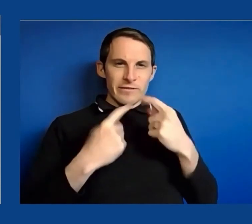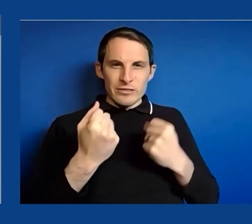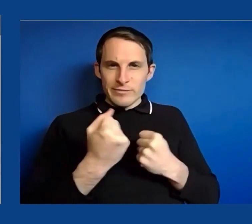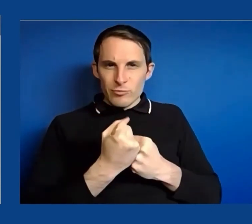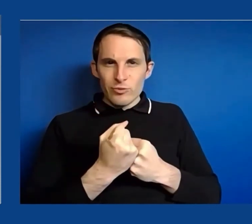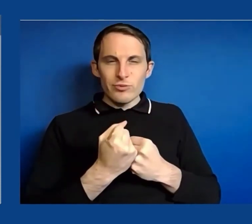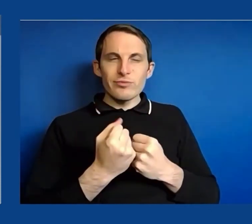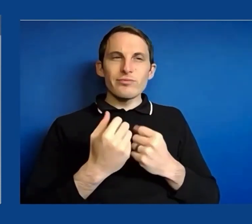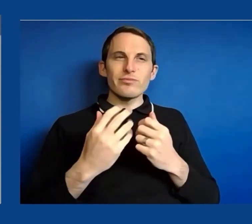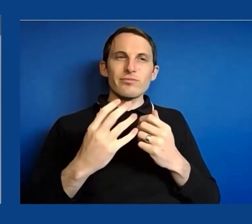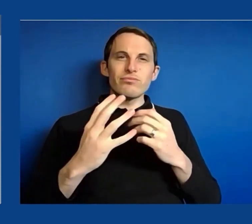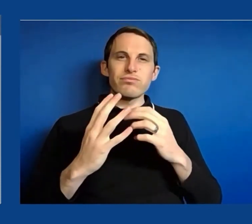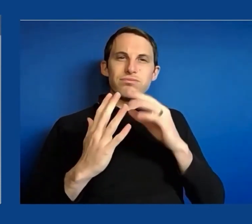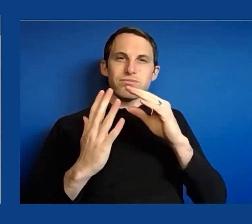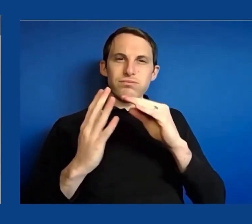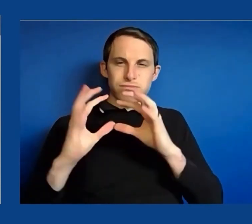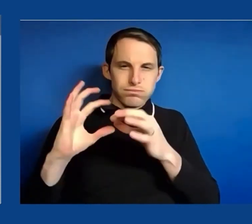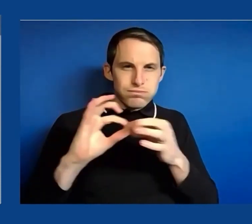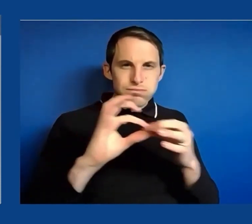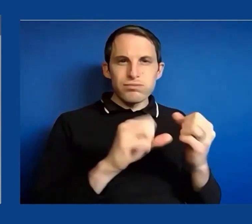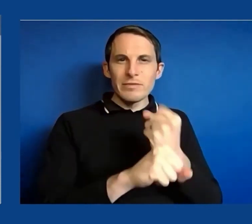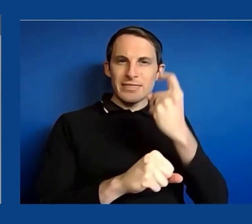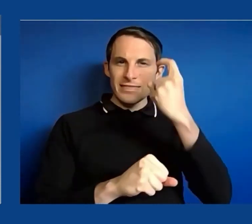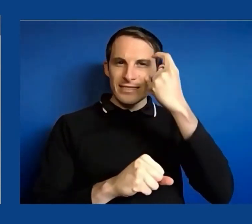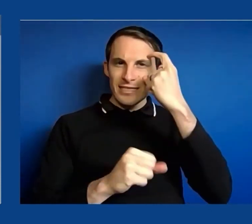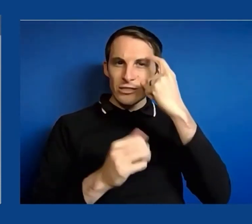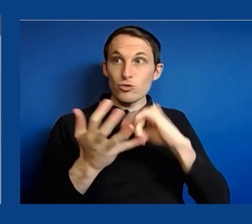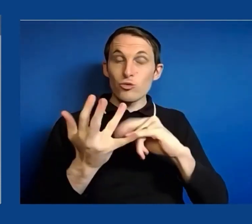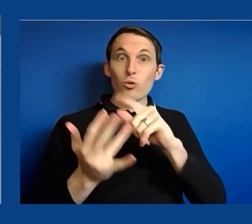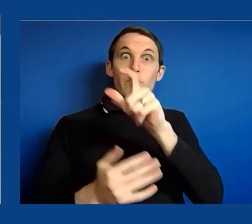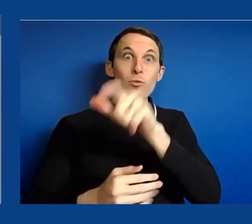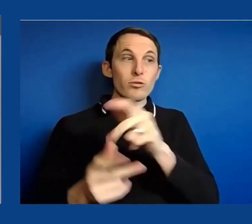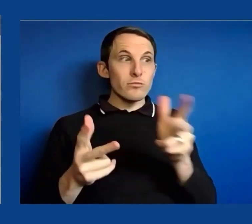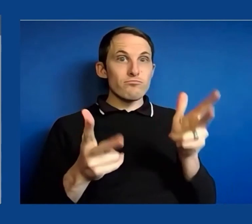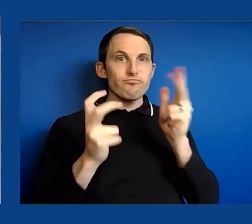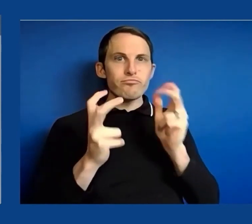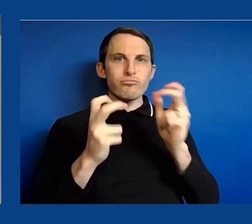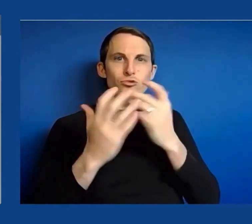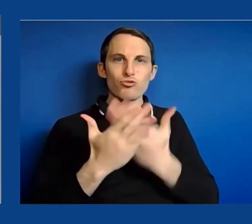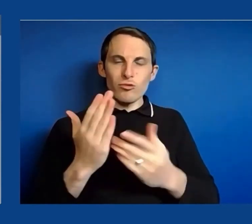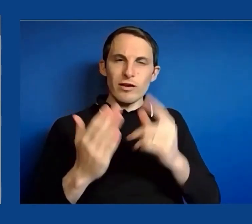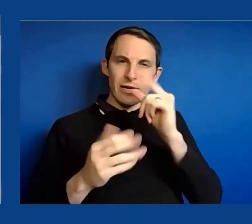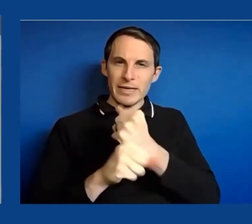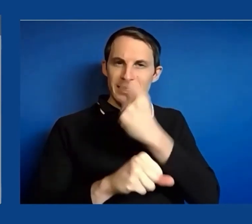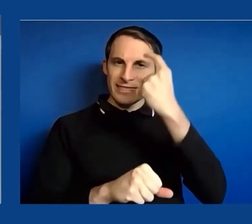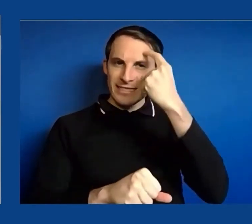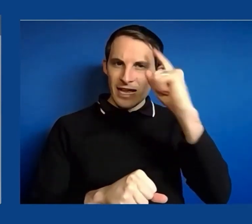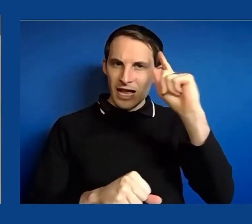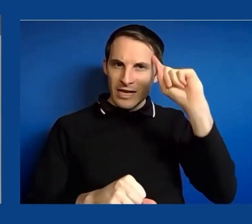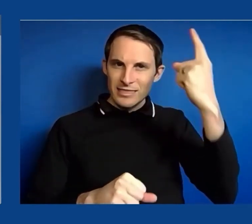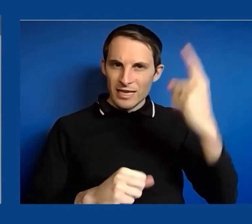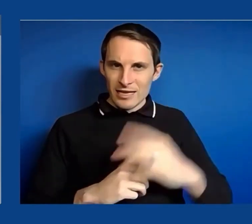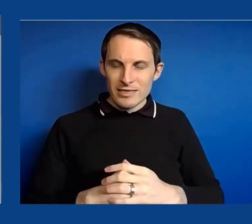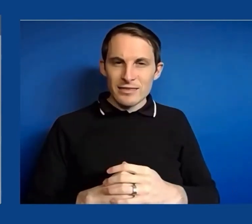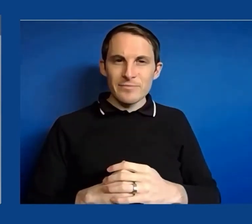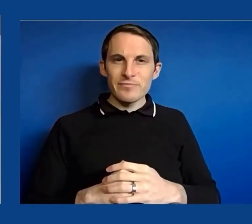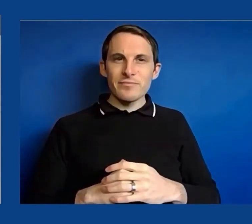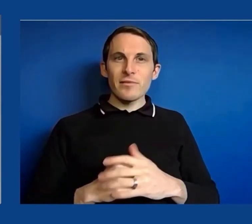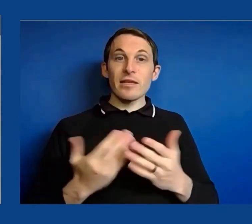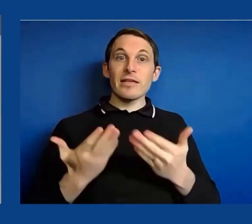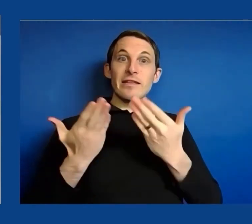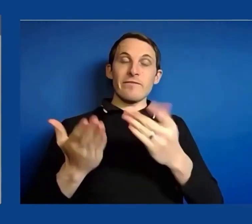so it made sense to the listener, getting people to have that